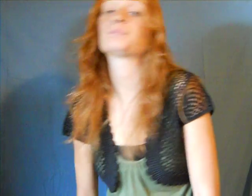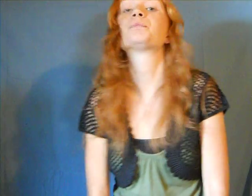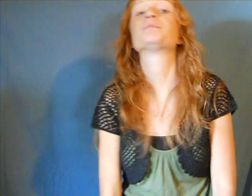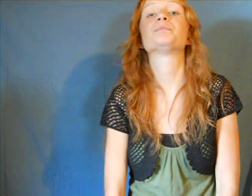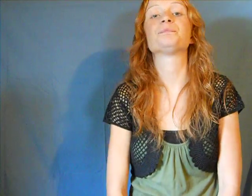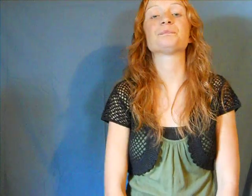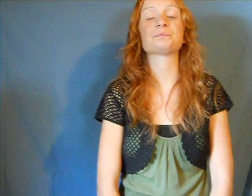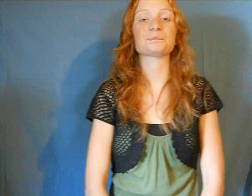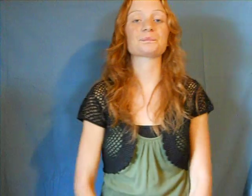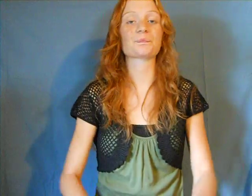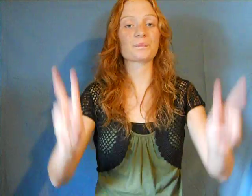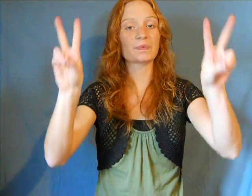Okay, the shrew fence.